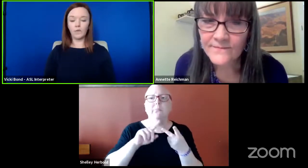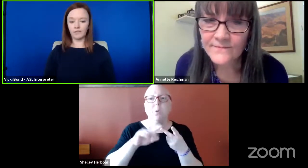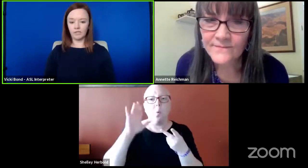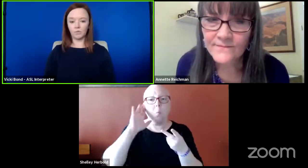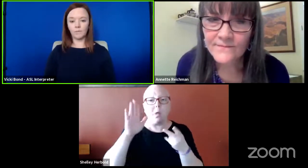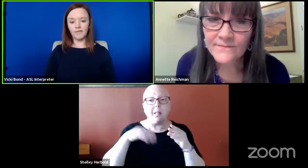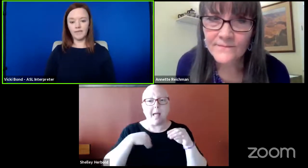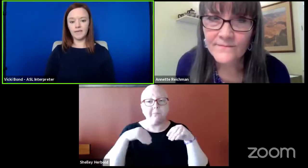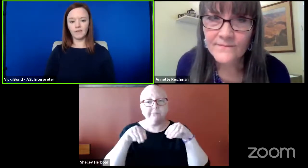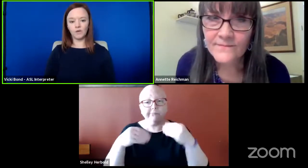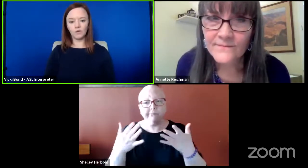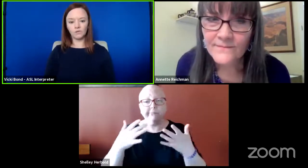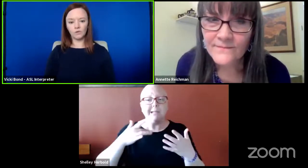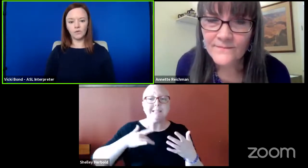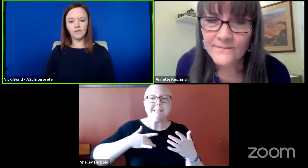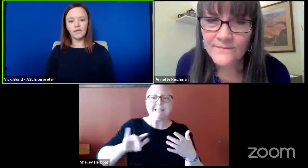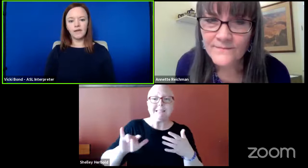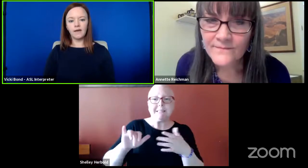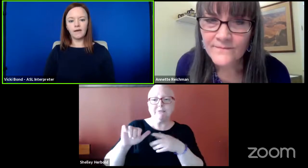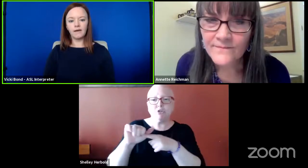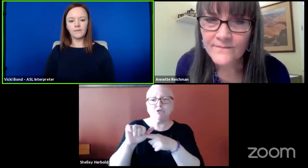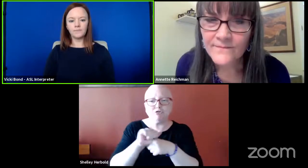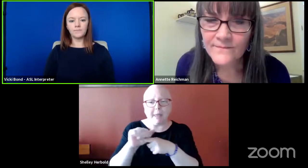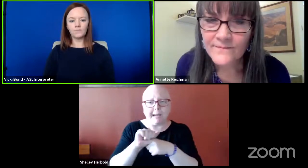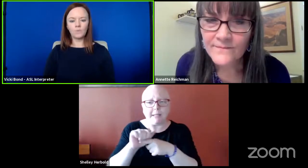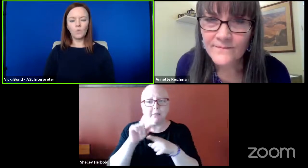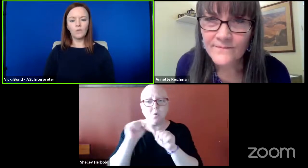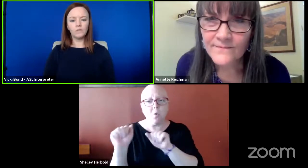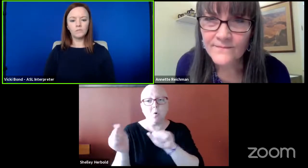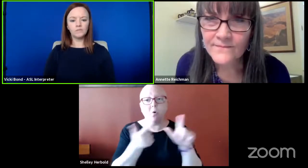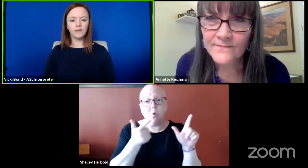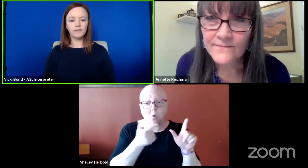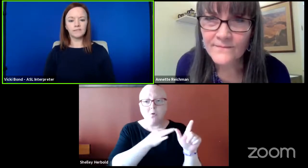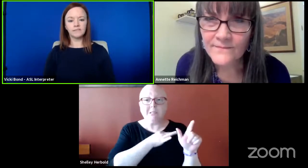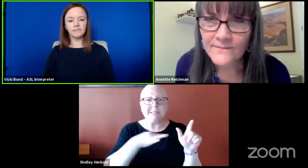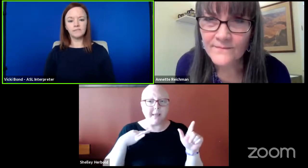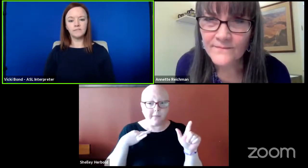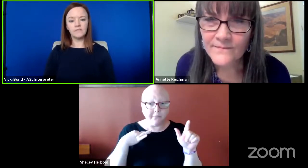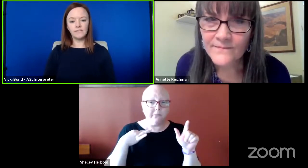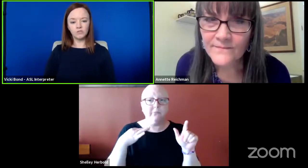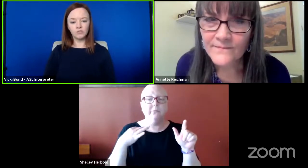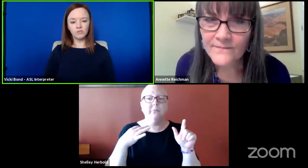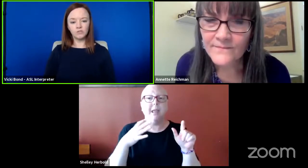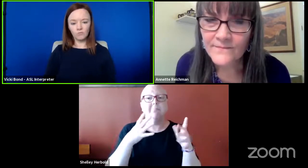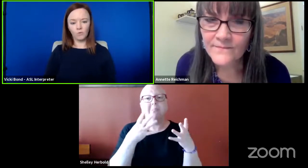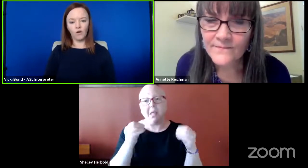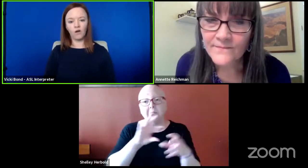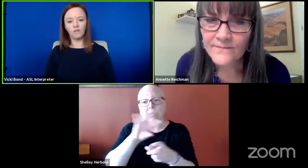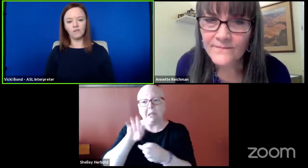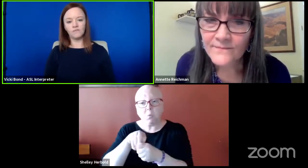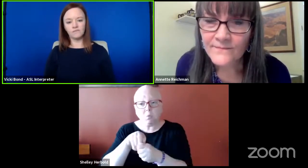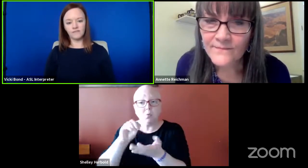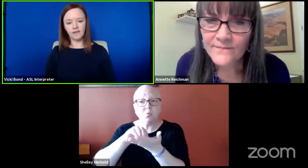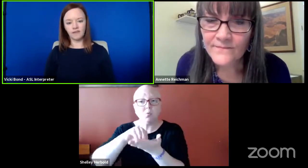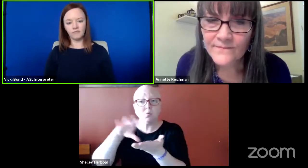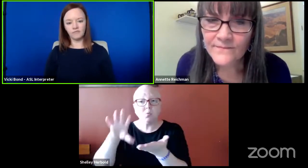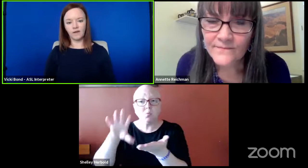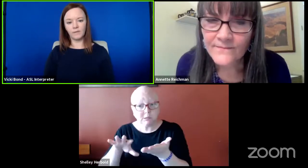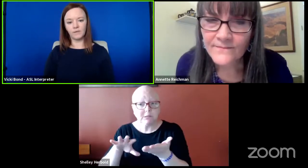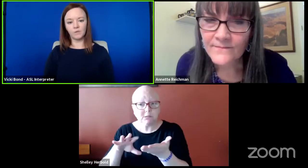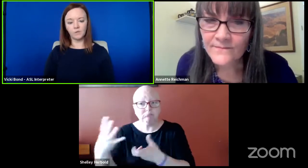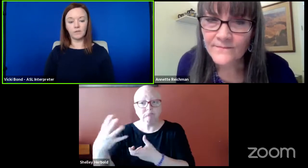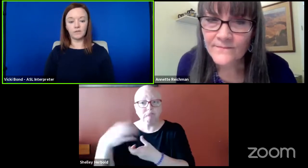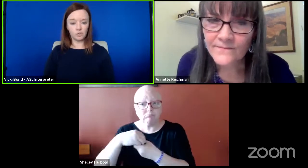and who that leader will be? And then also, will you provide a sensitivity training for all of the